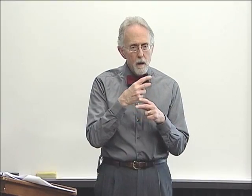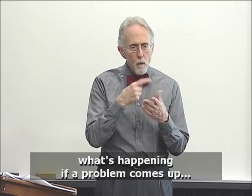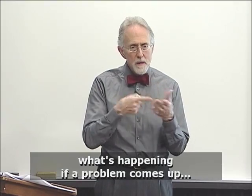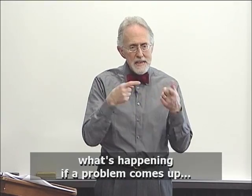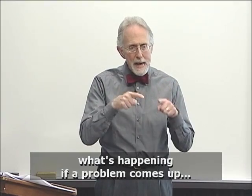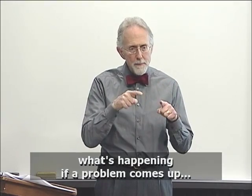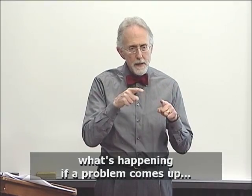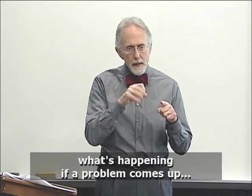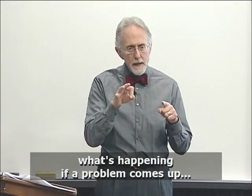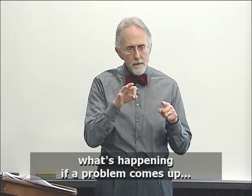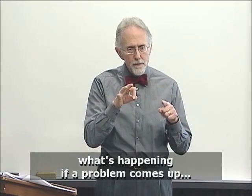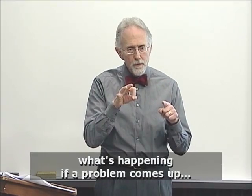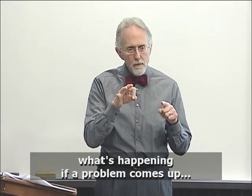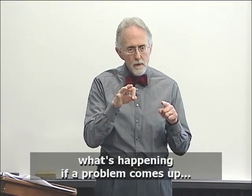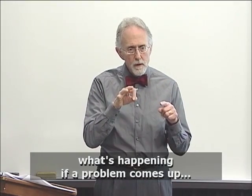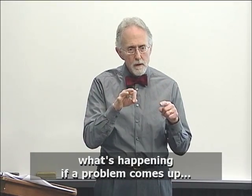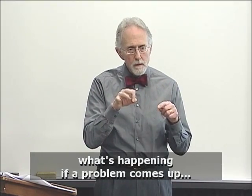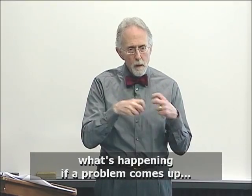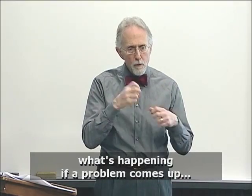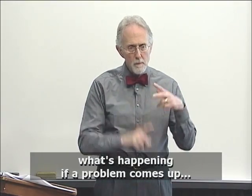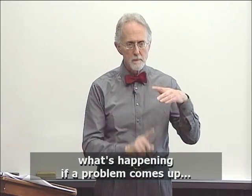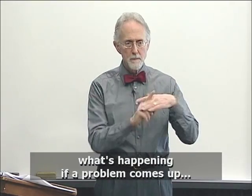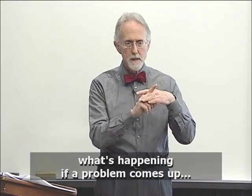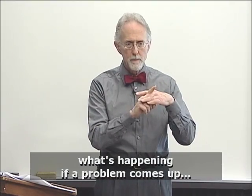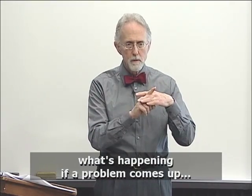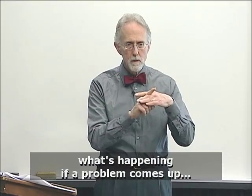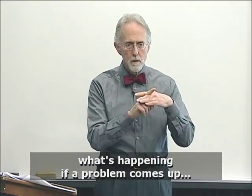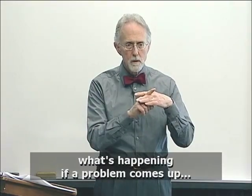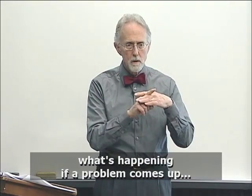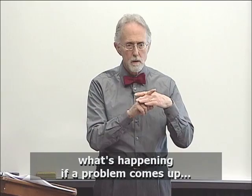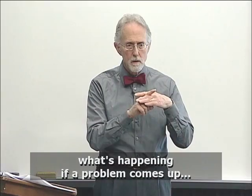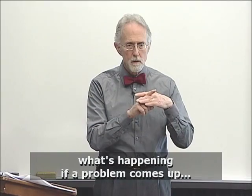what's happening if a problem comes up?